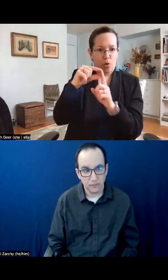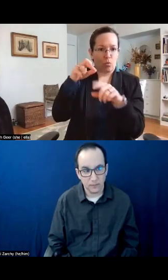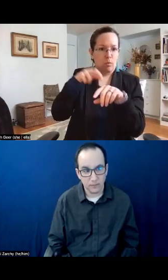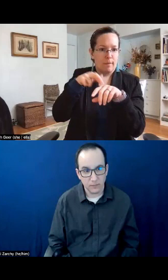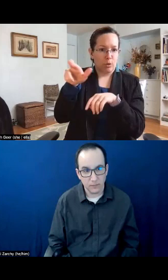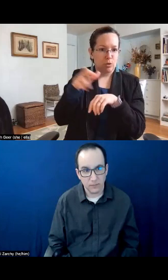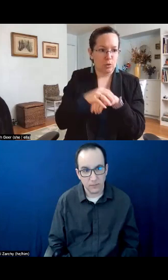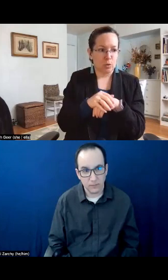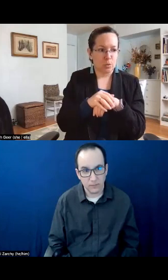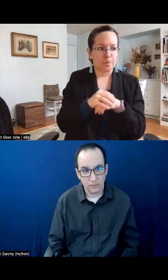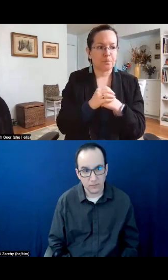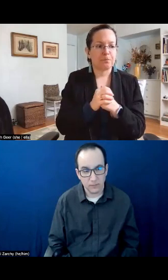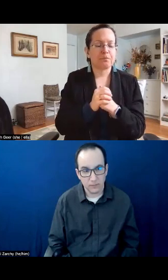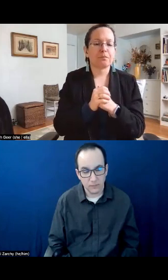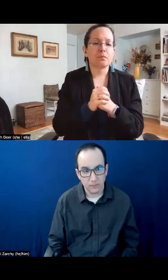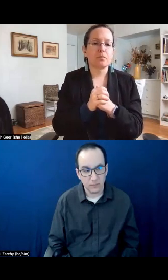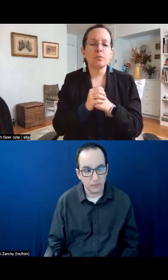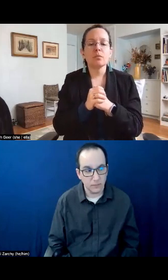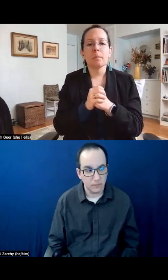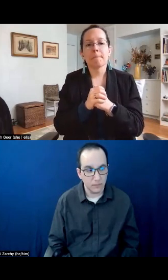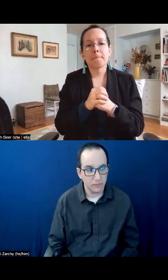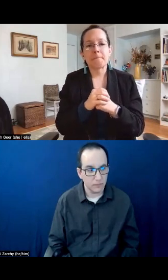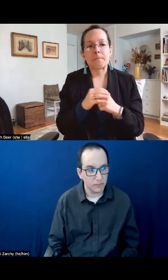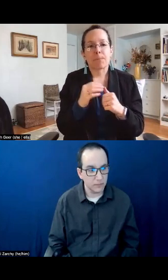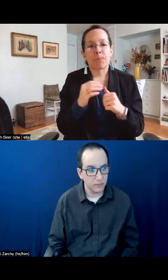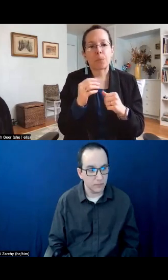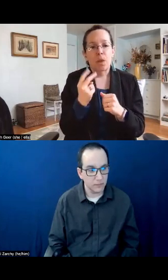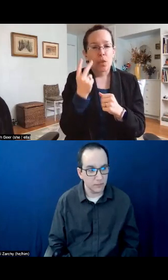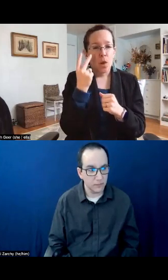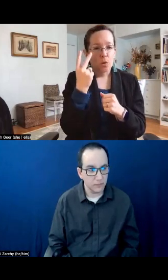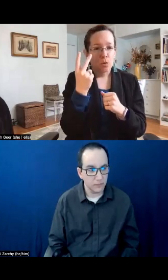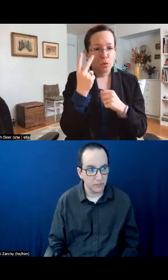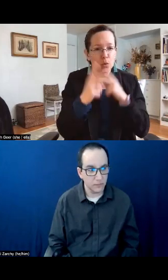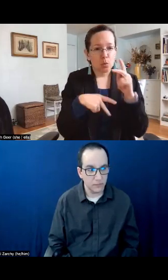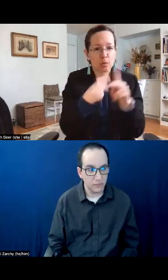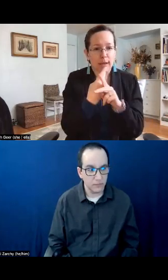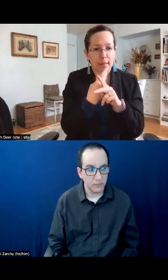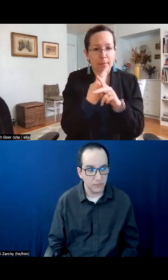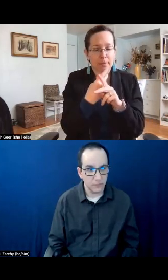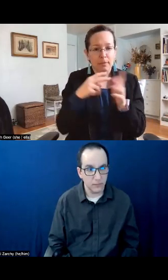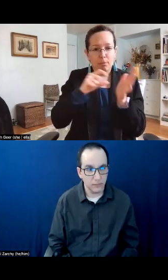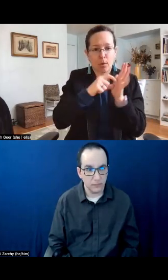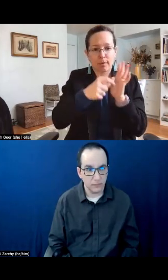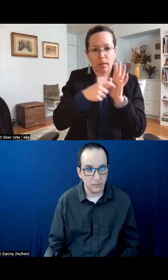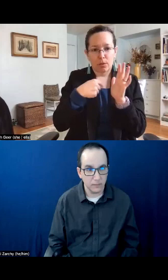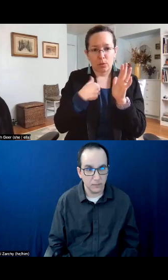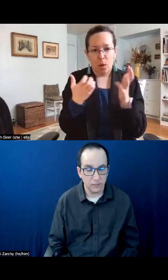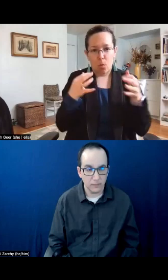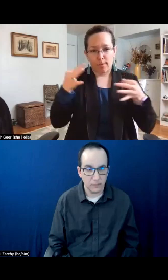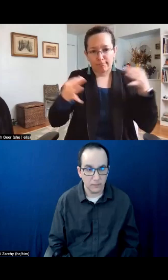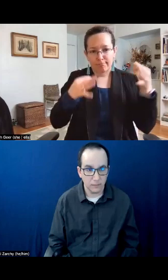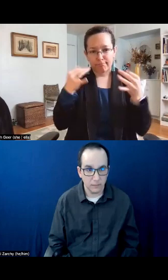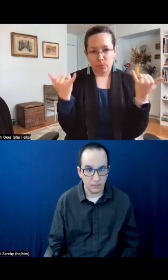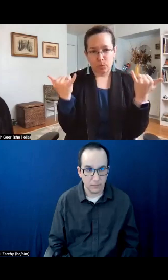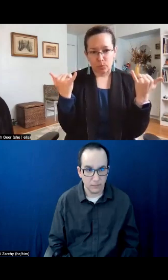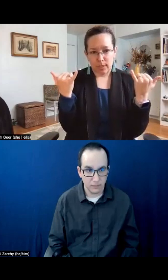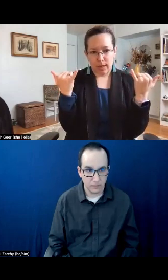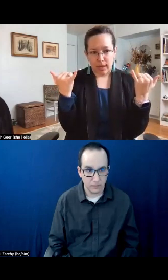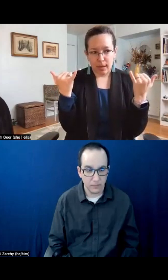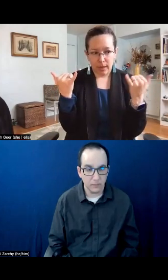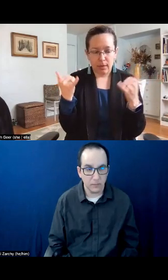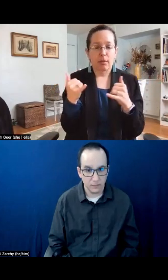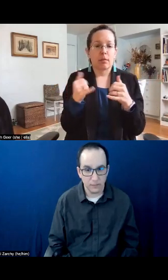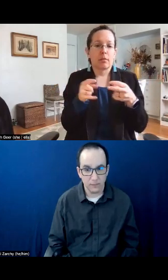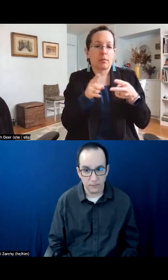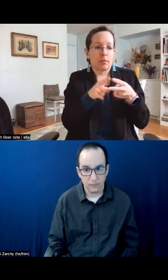by speech, whatever it may be. So it's a very active process, actually, that the brain goes through to create these more meaning